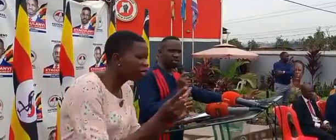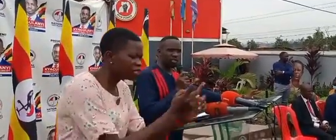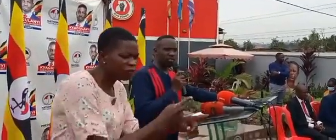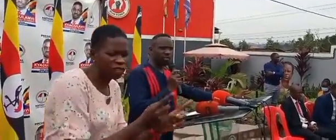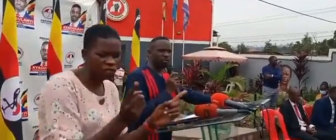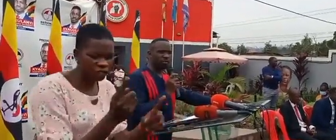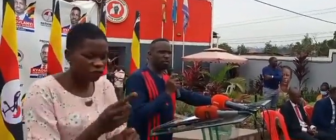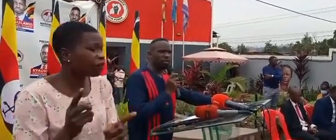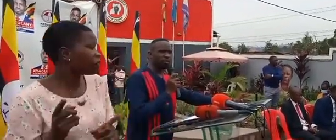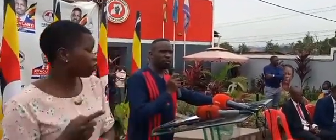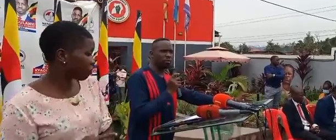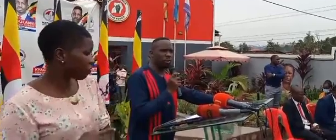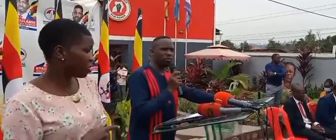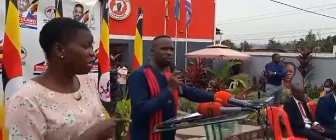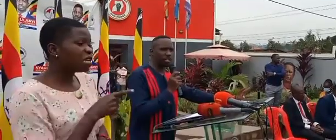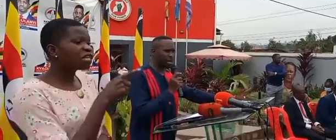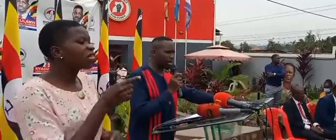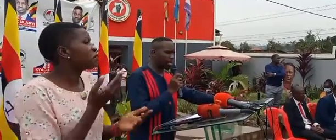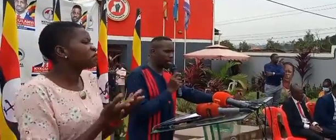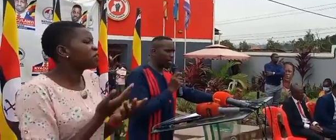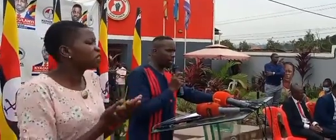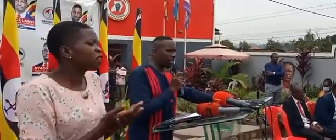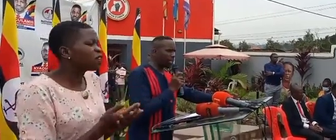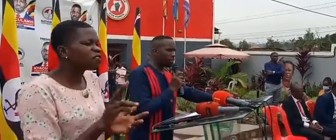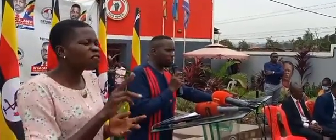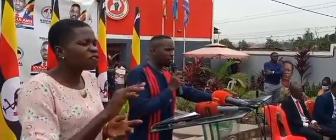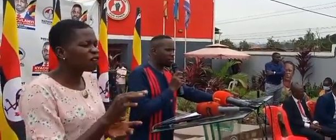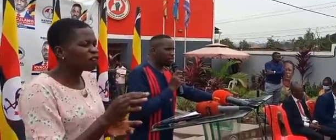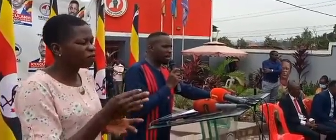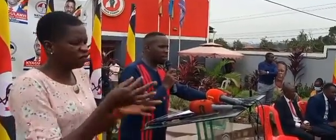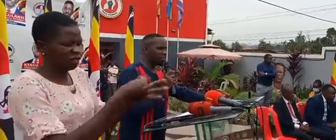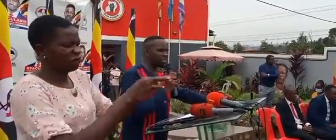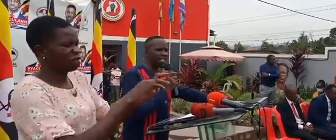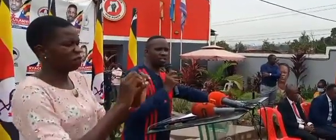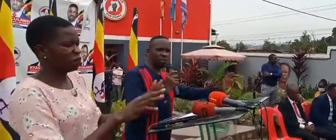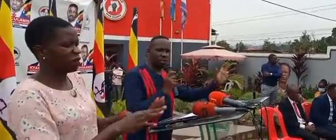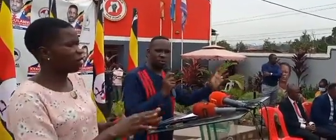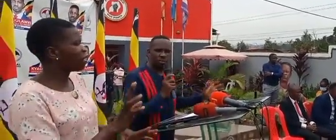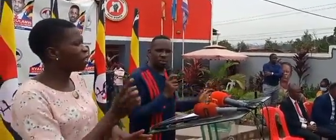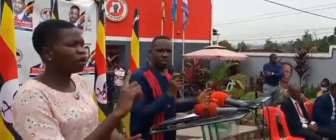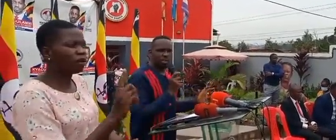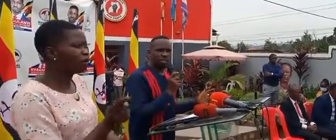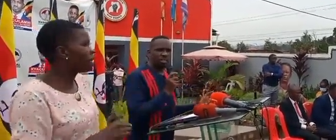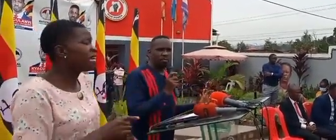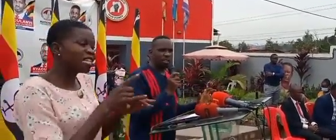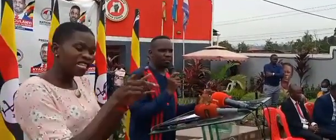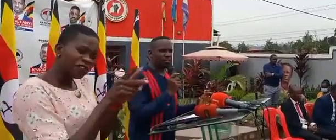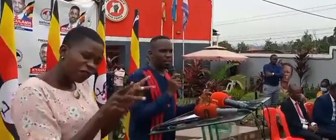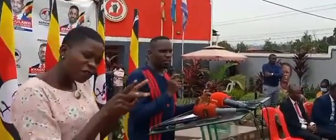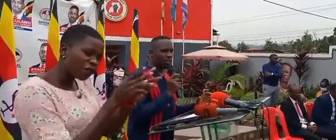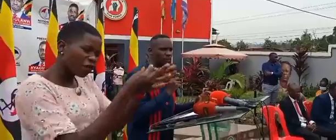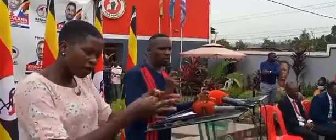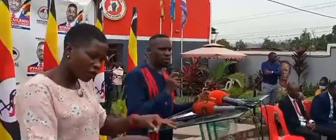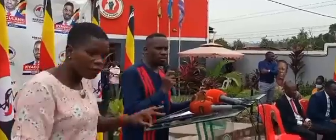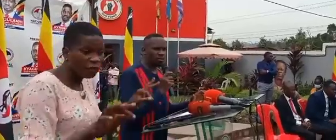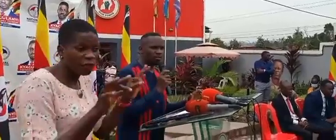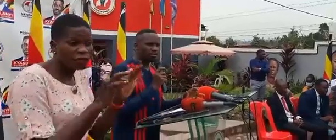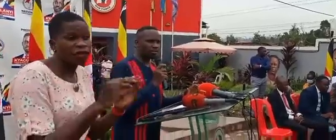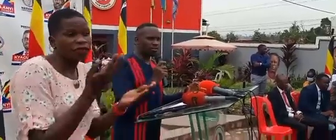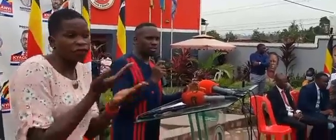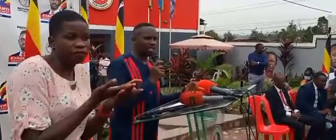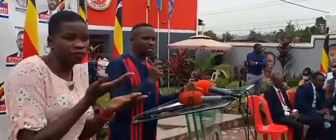petitions, many of them don't hold water. Many of them have very little. In fact, we are looking forward